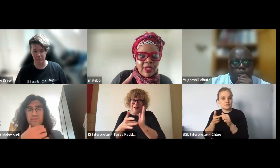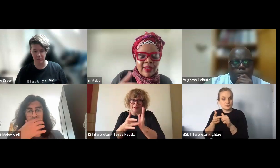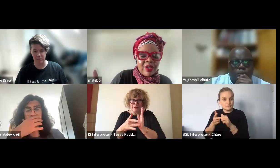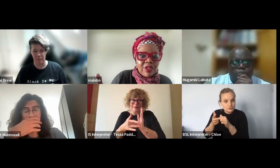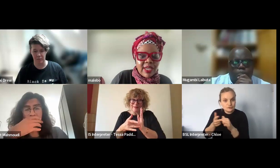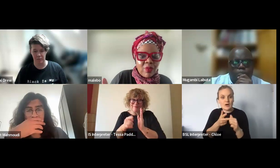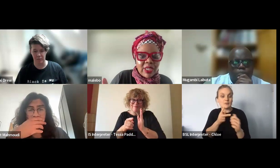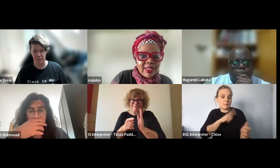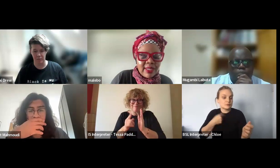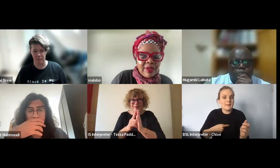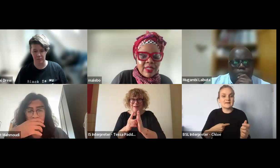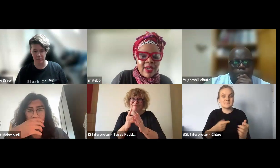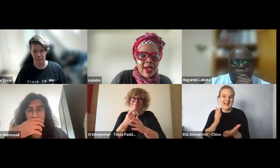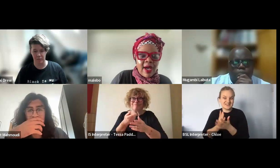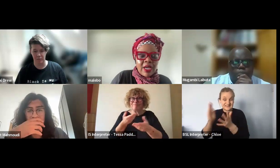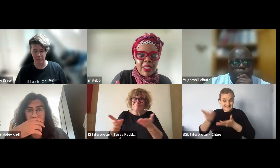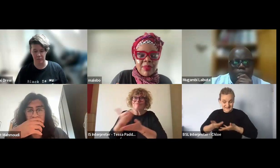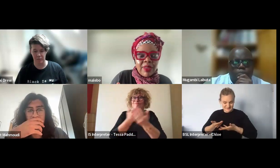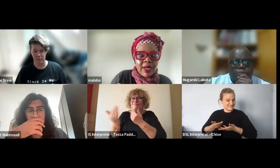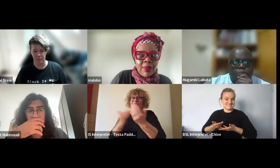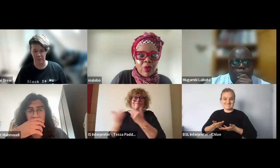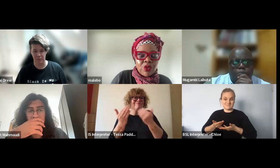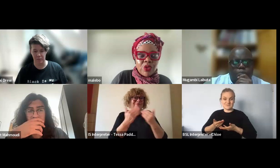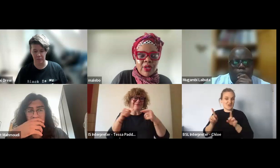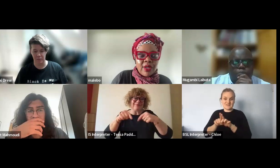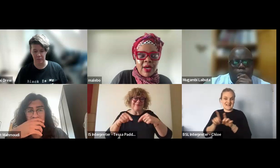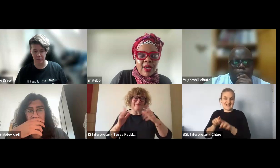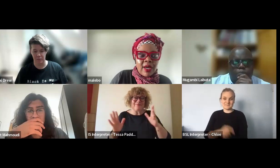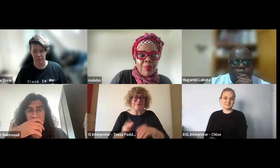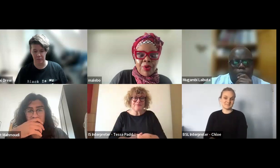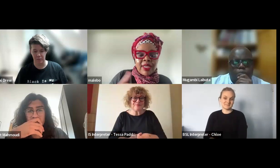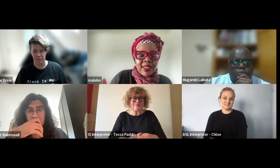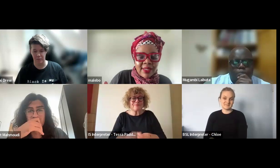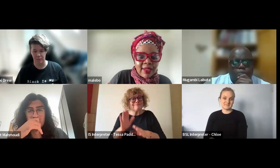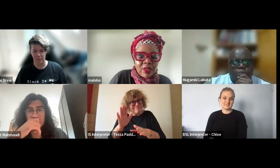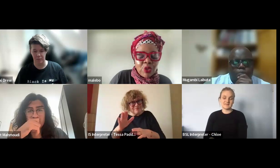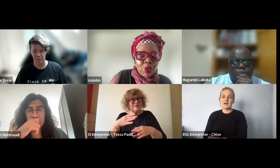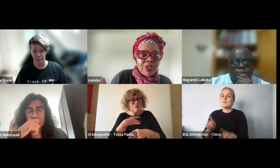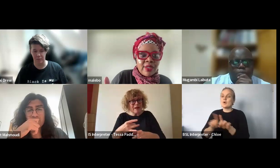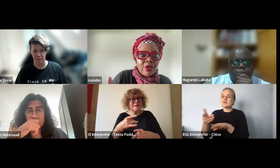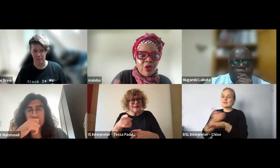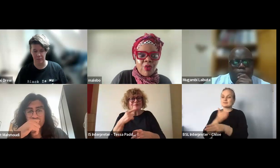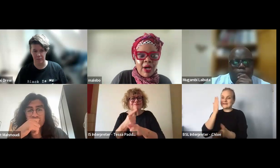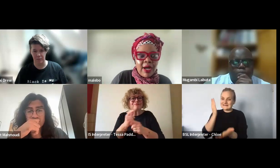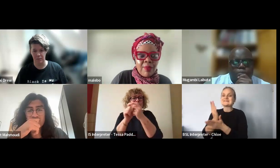but at the end of the day, what is delivered? It makes me think about also the pre-existing